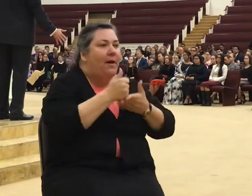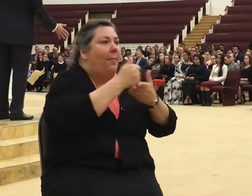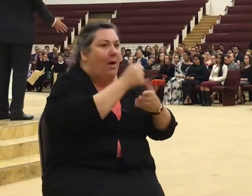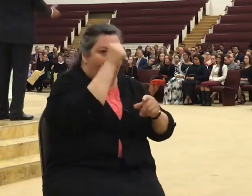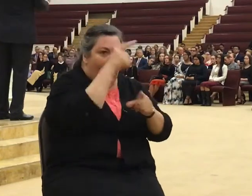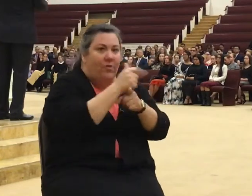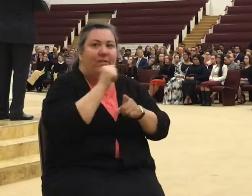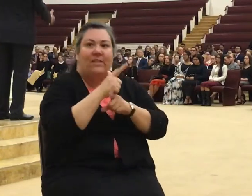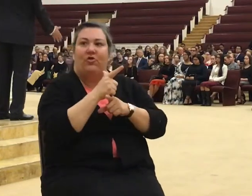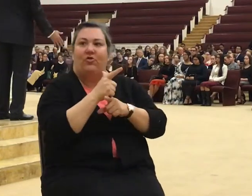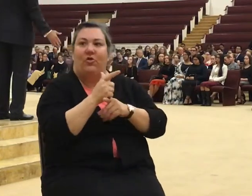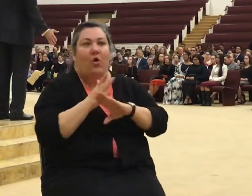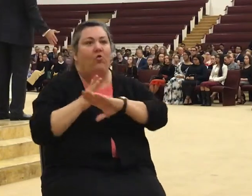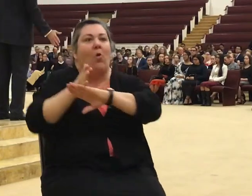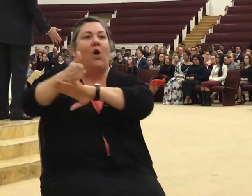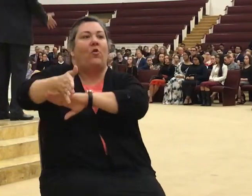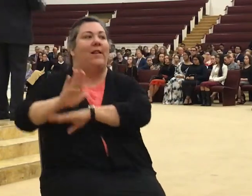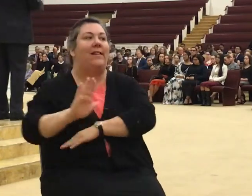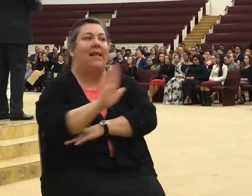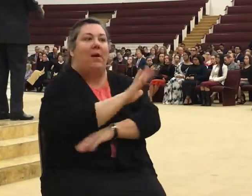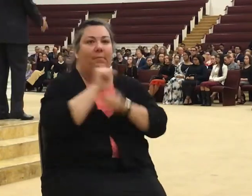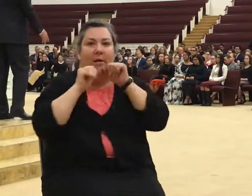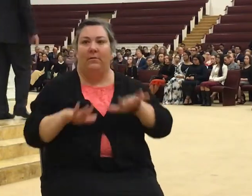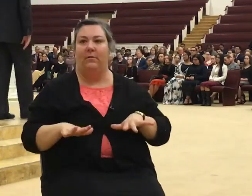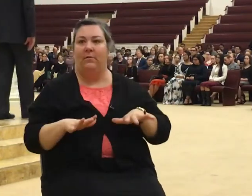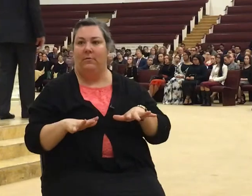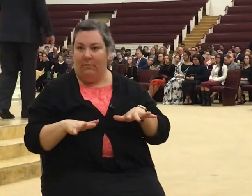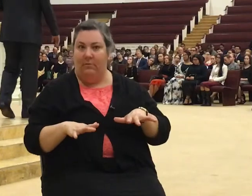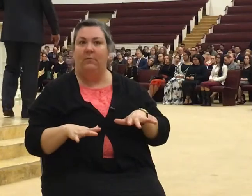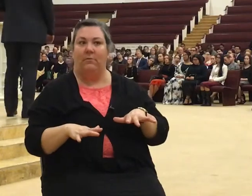sisters across the world?